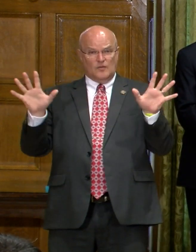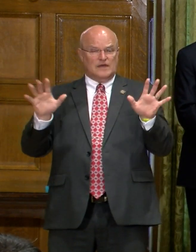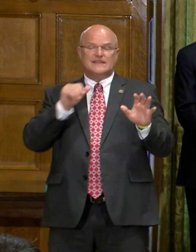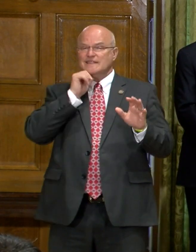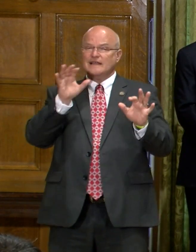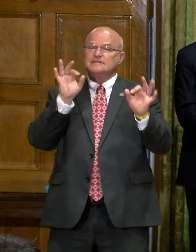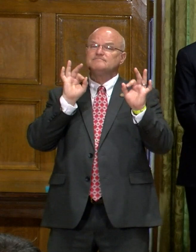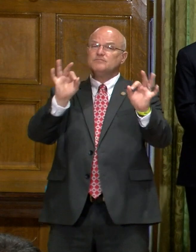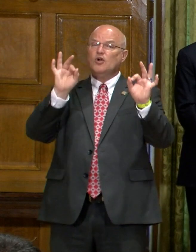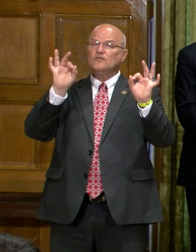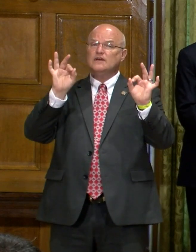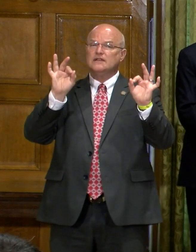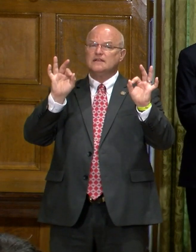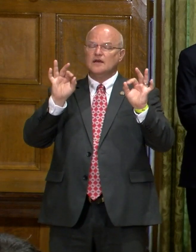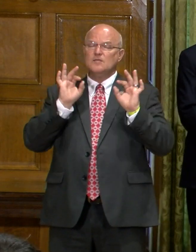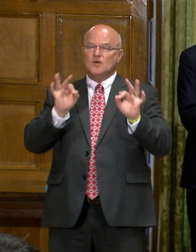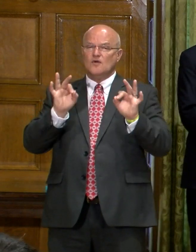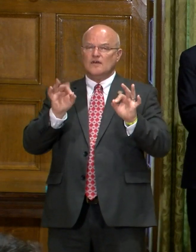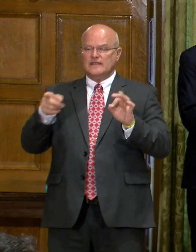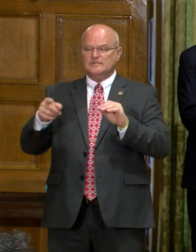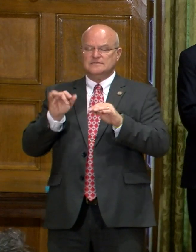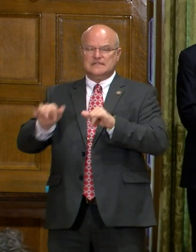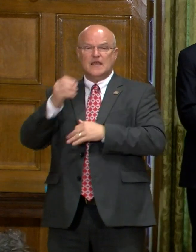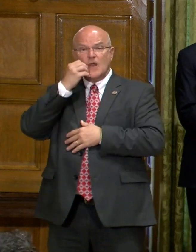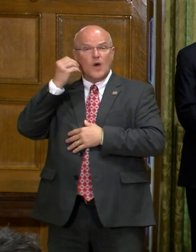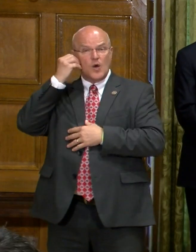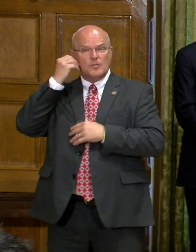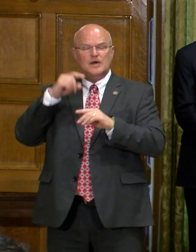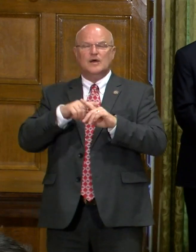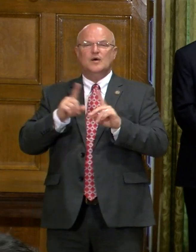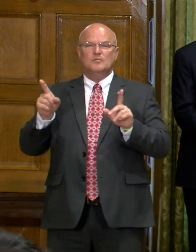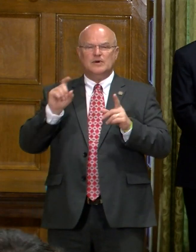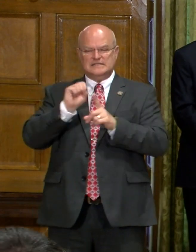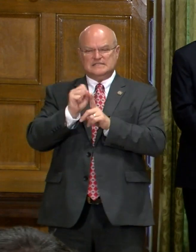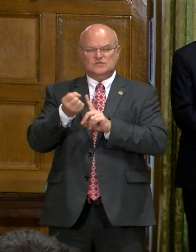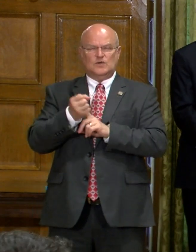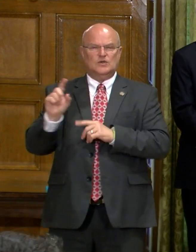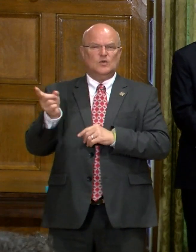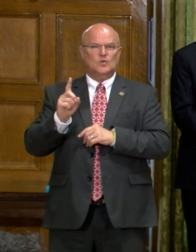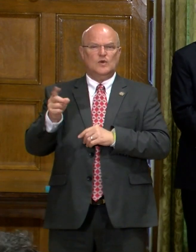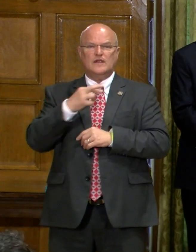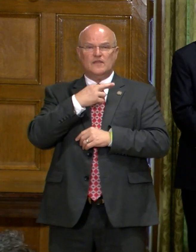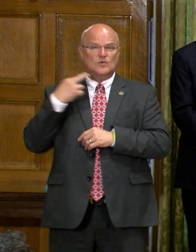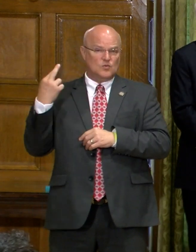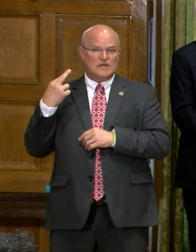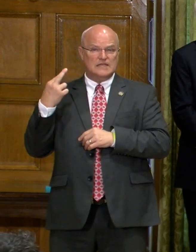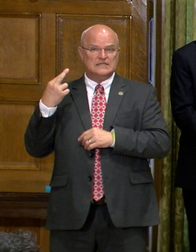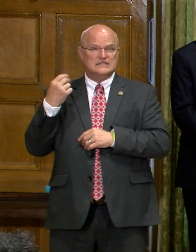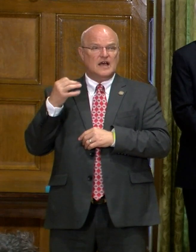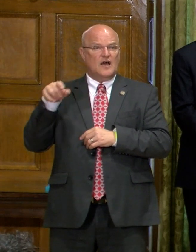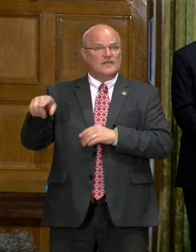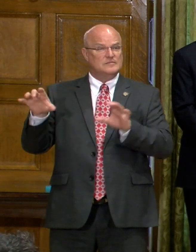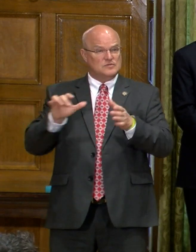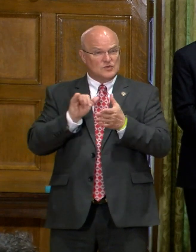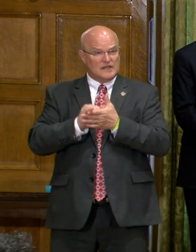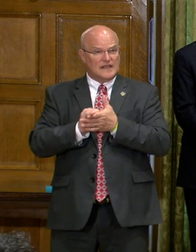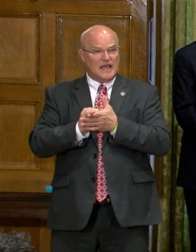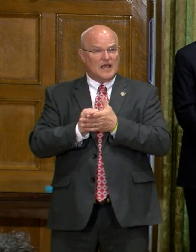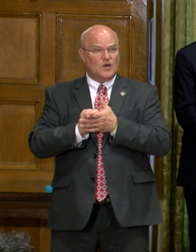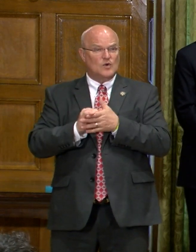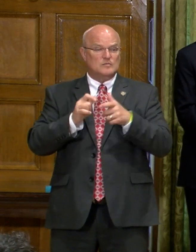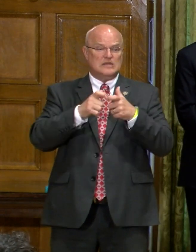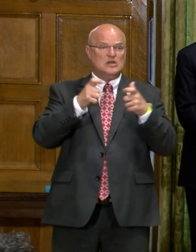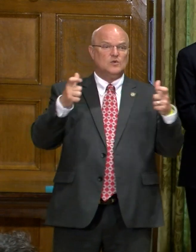not the ideal. The ideal would be for them to isolate at home, but in situations where the risks of them doing that would